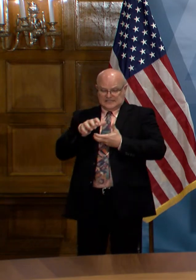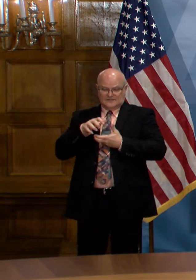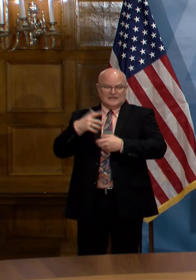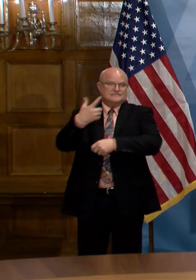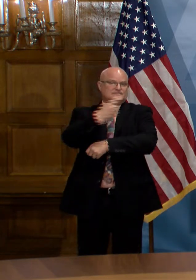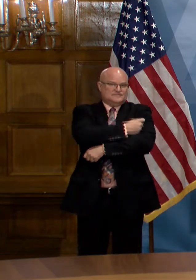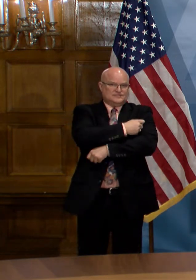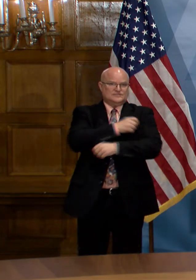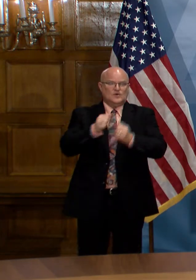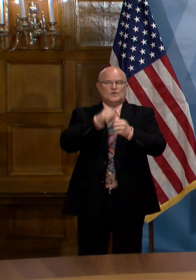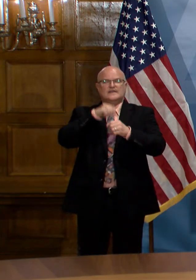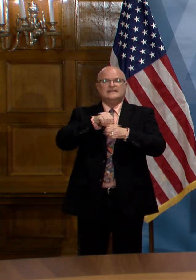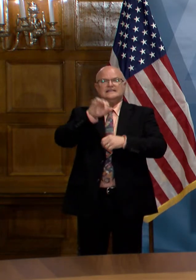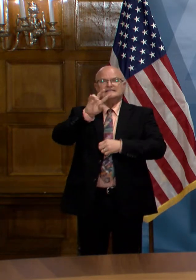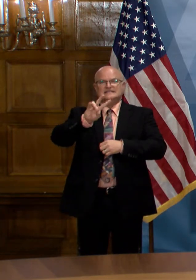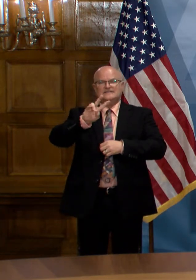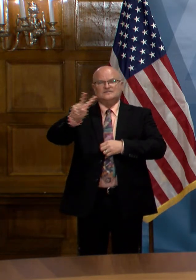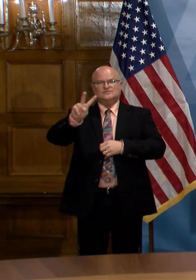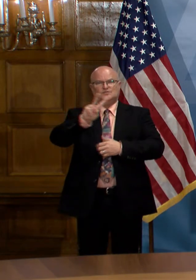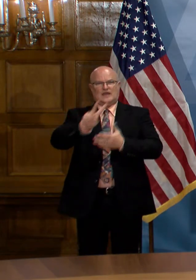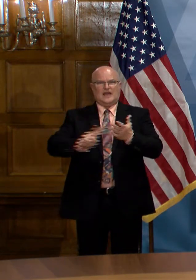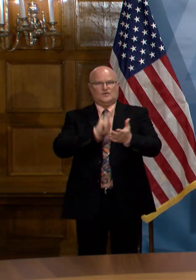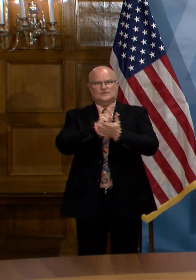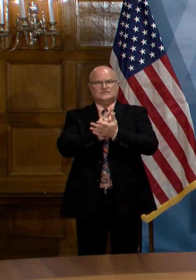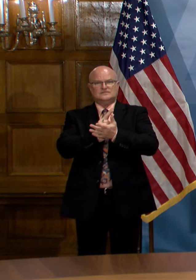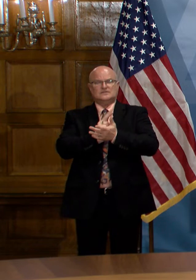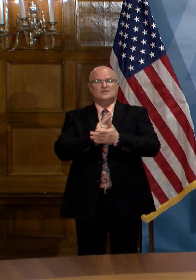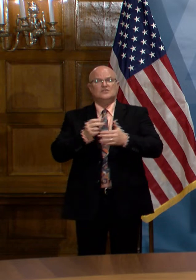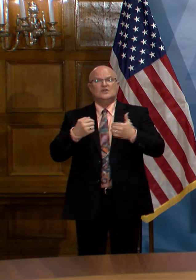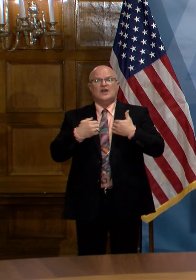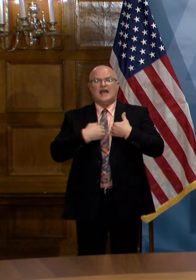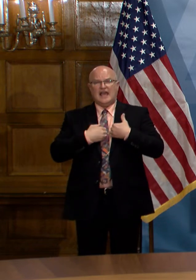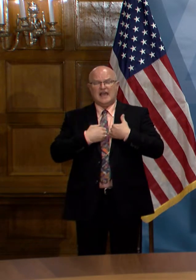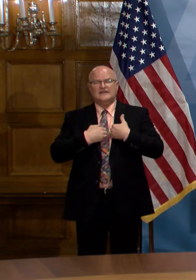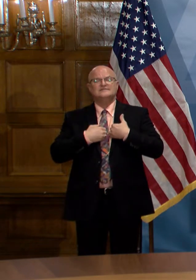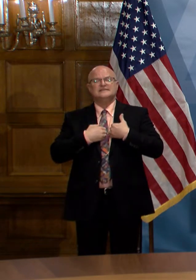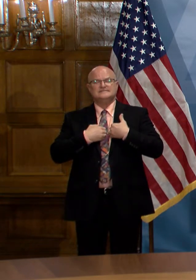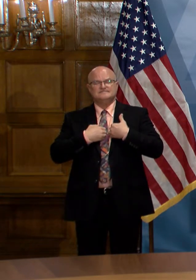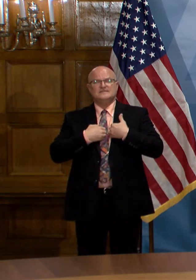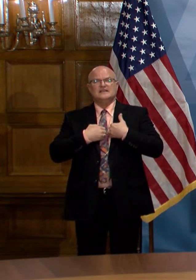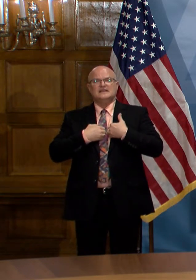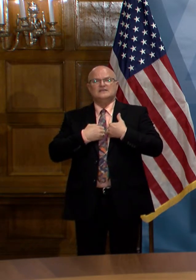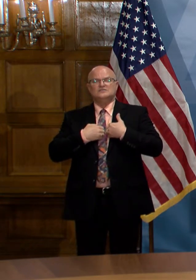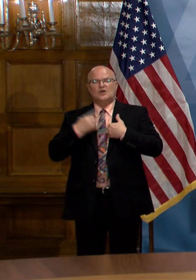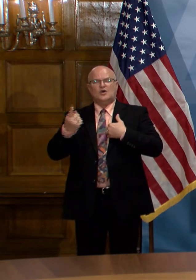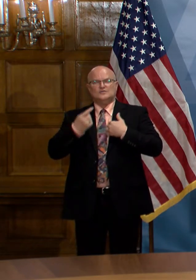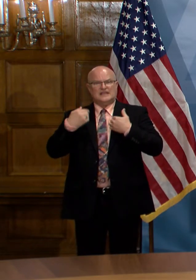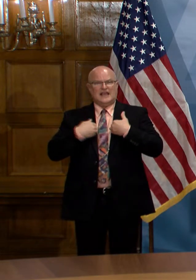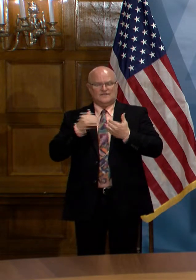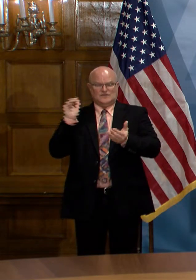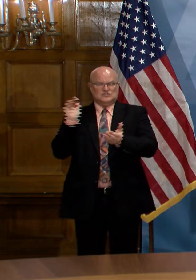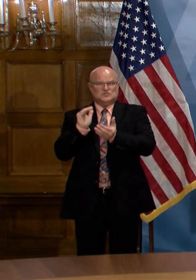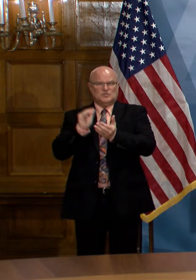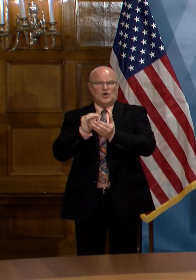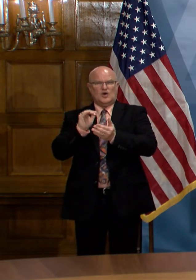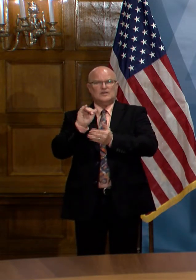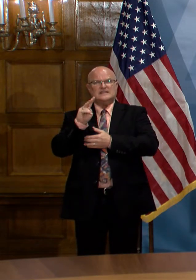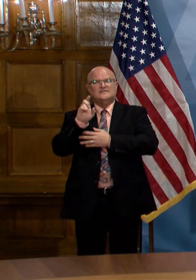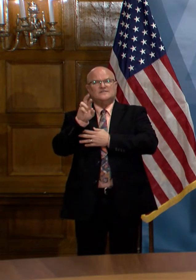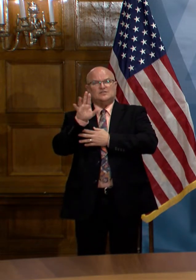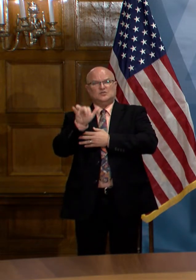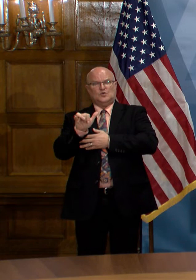in the arms of our Kansans within 72 hours. So you've got a throughput there that you're always going to have a small